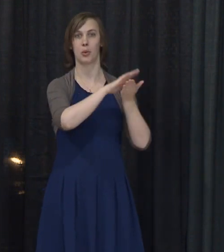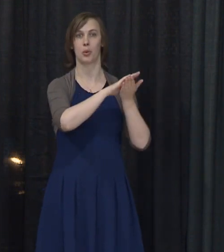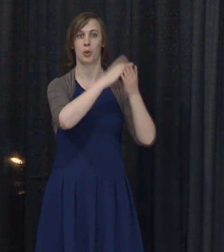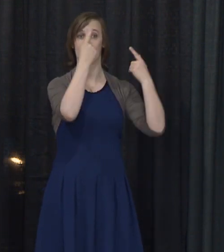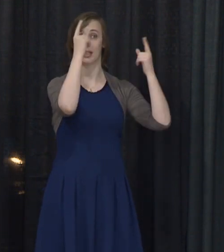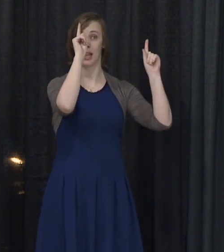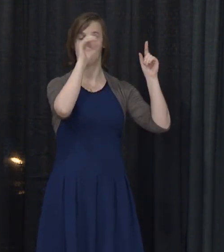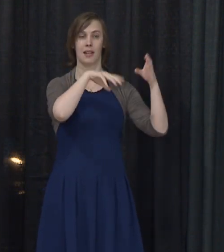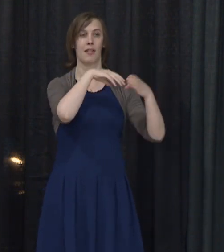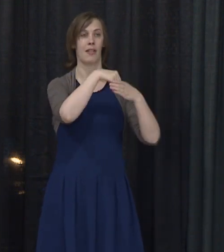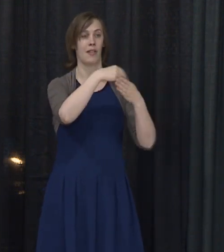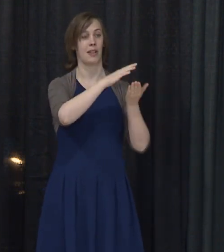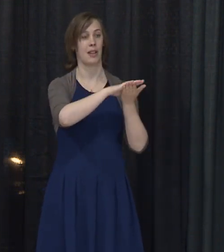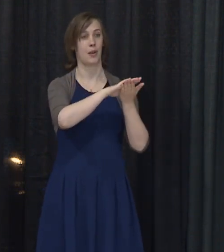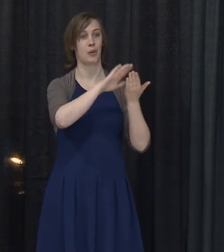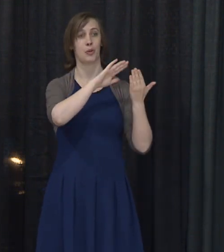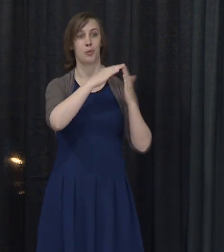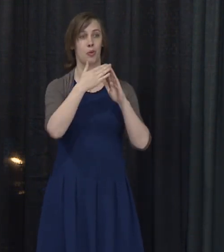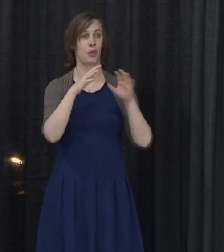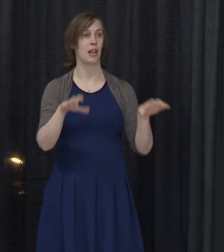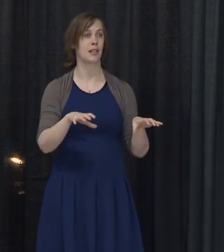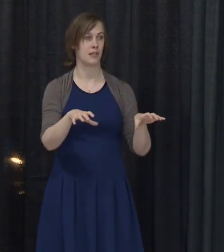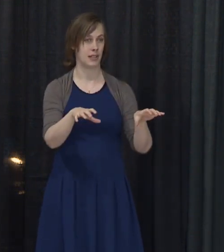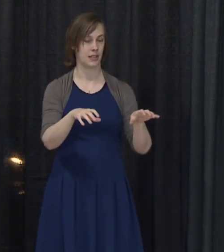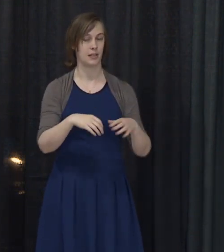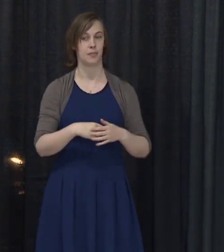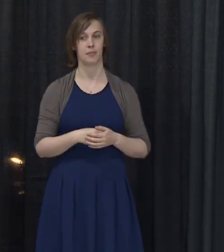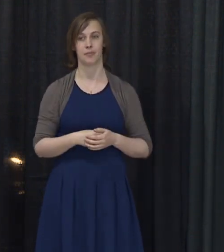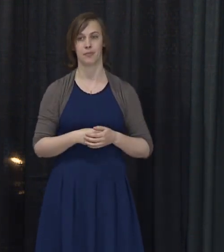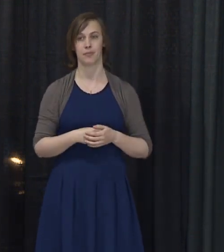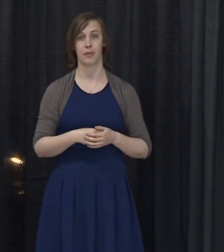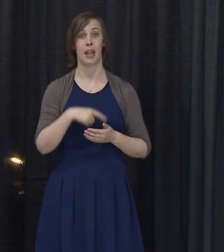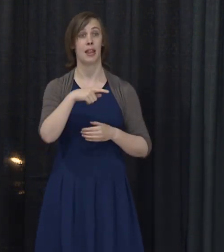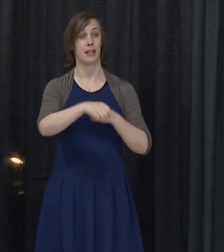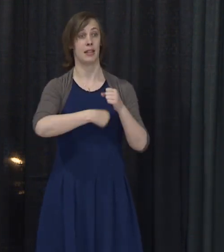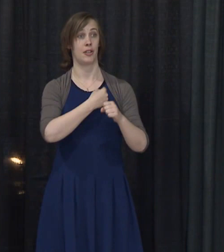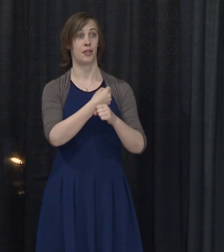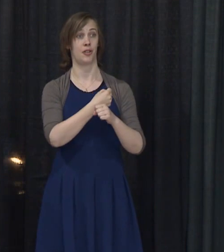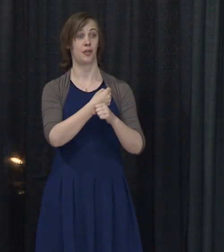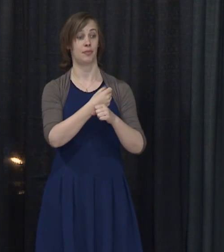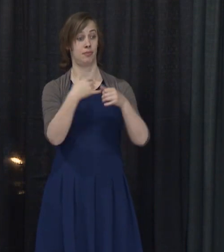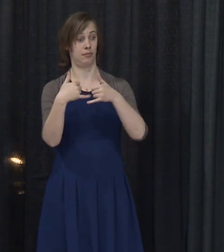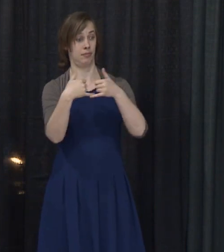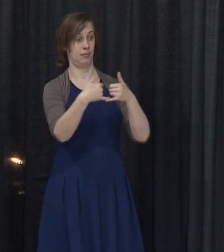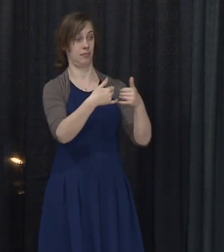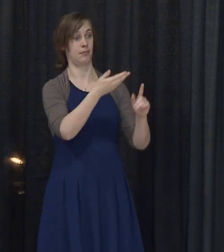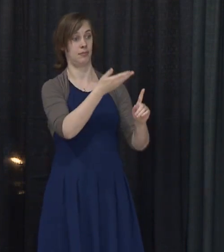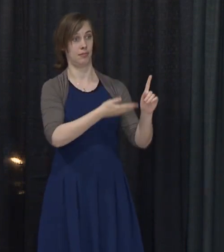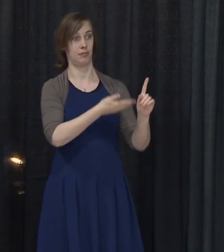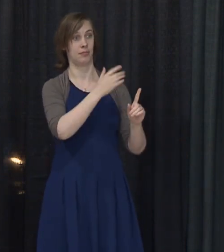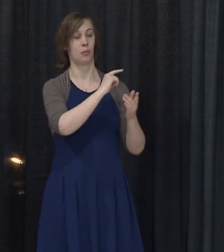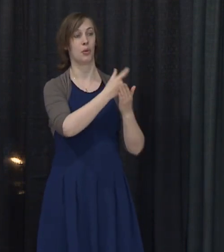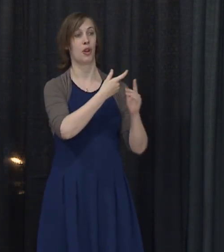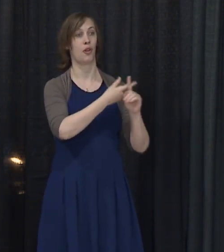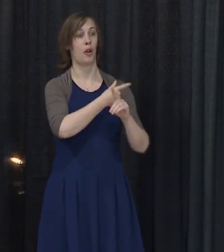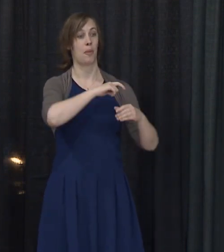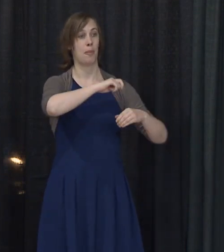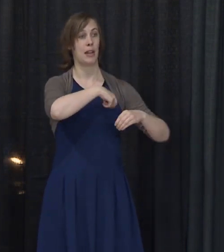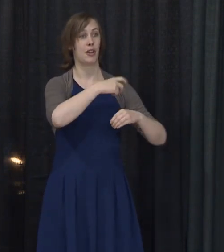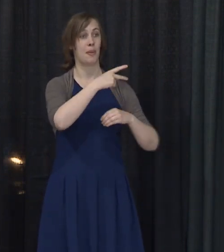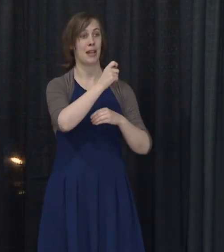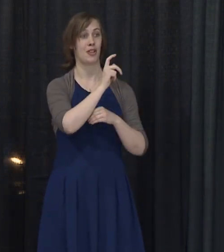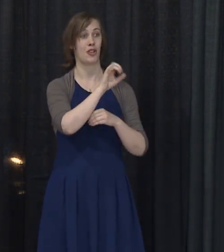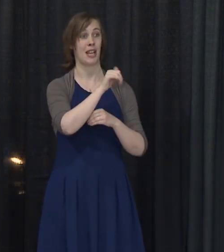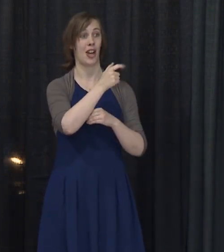contributed to campus and community activities. This year's recipient of the President's Award, a graduate of the Baking and Pastry Art